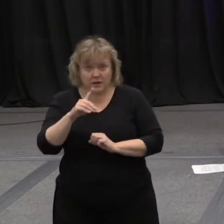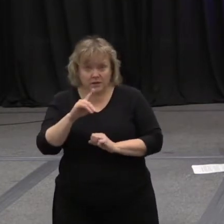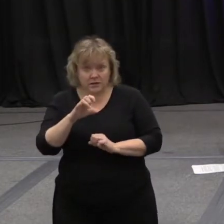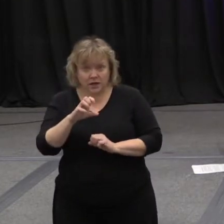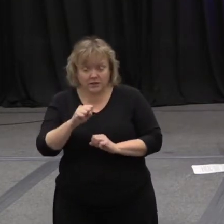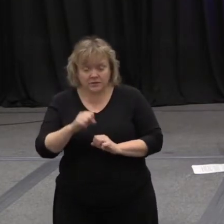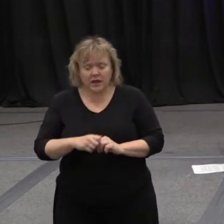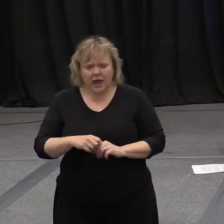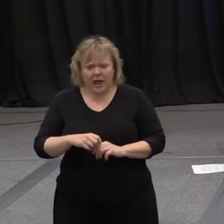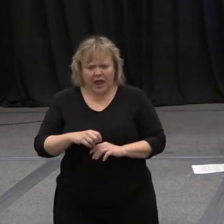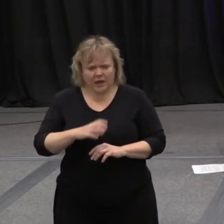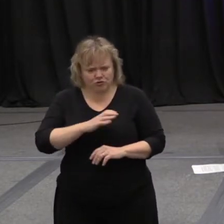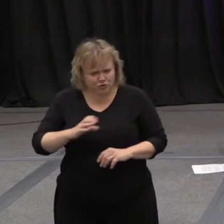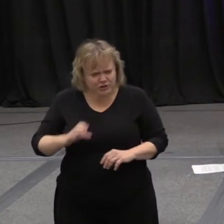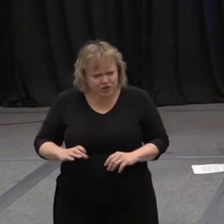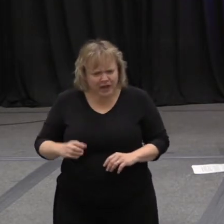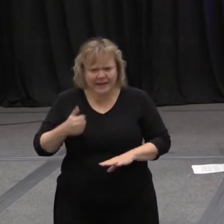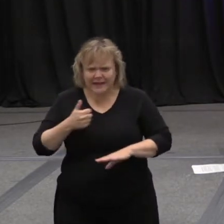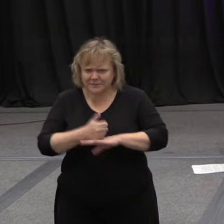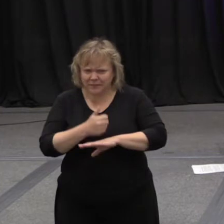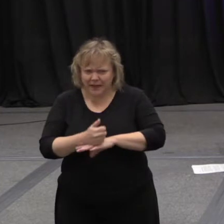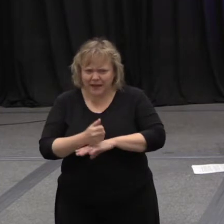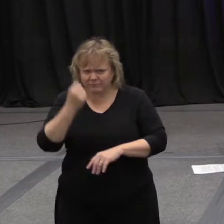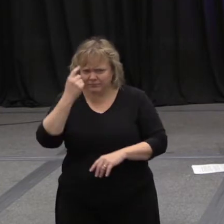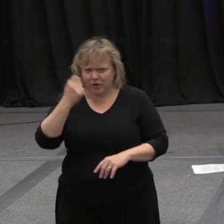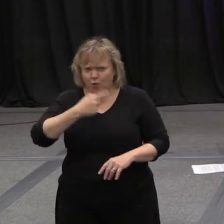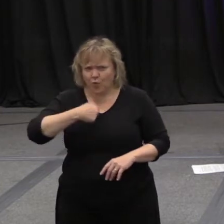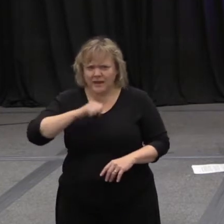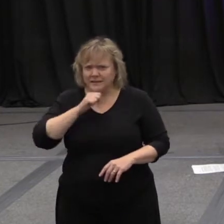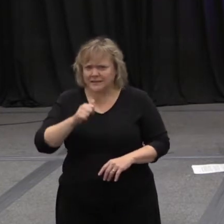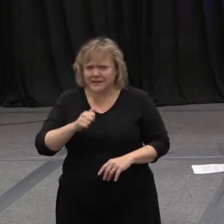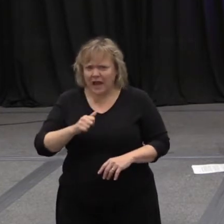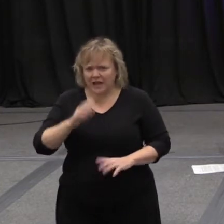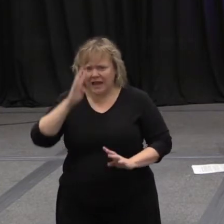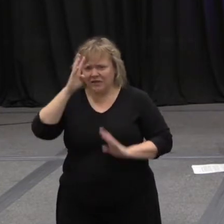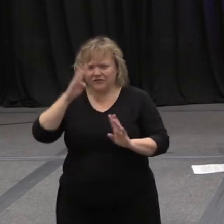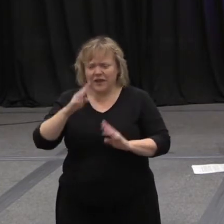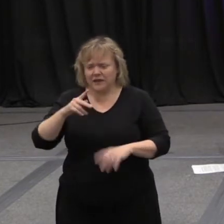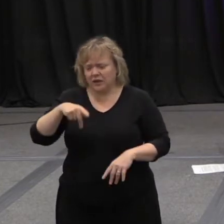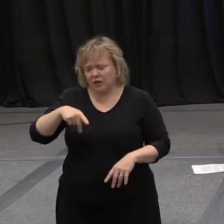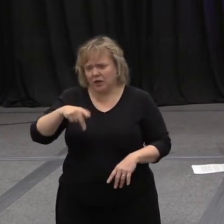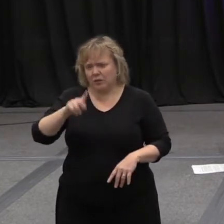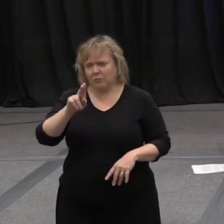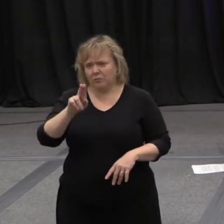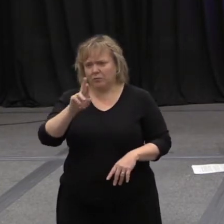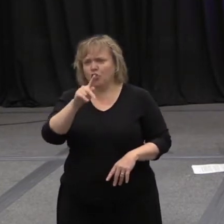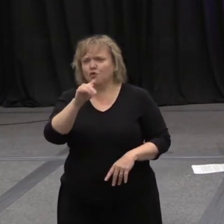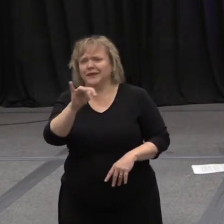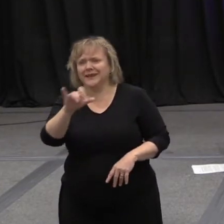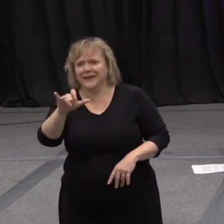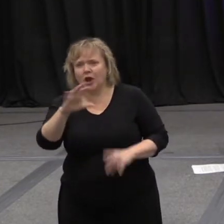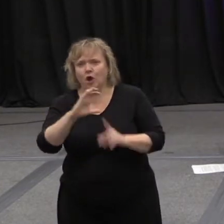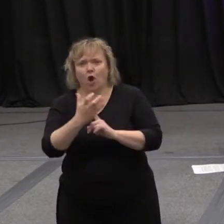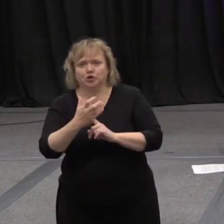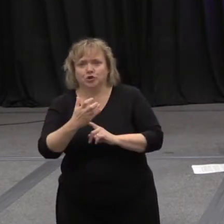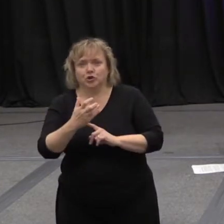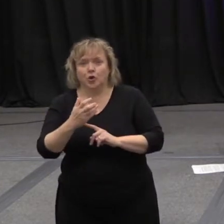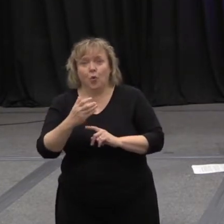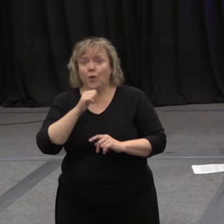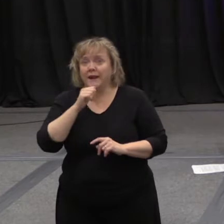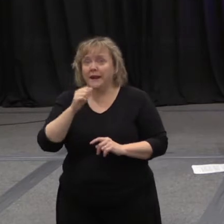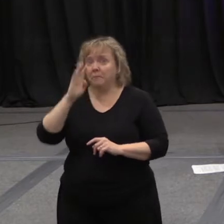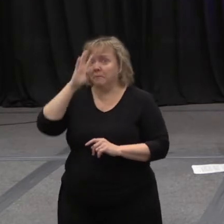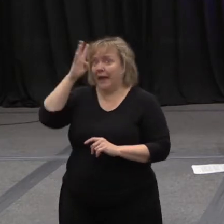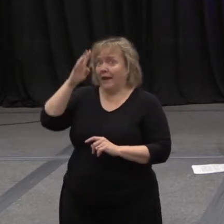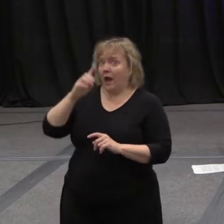Christianity gets blamed for a lot of it. We did not invent purity culture. Admittedly, we took it and ran with it, but we didn't invent it.